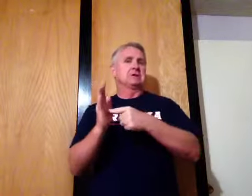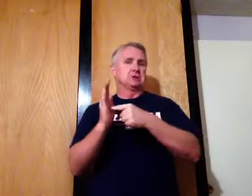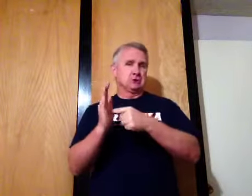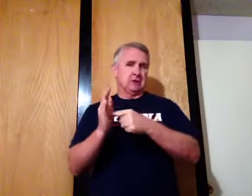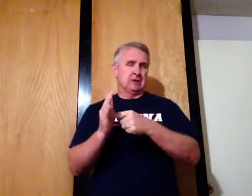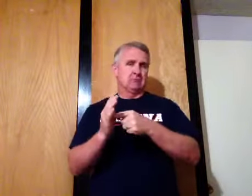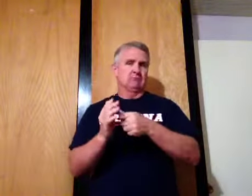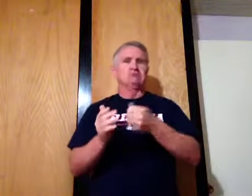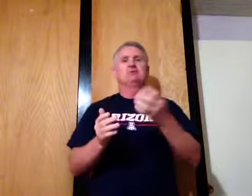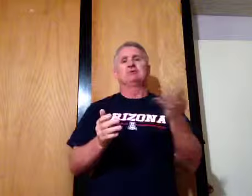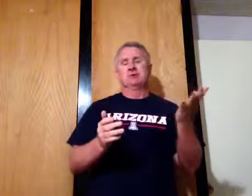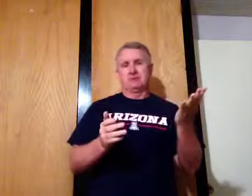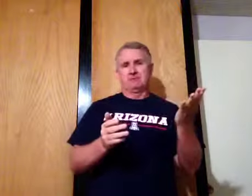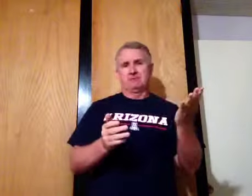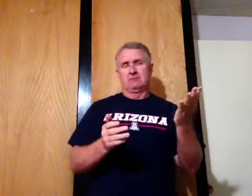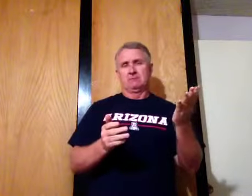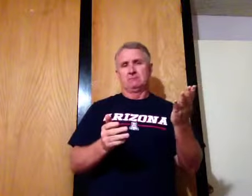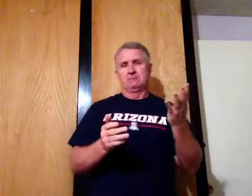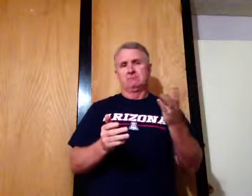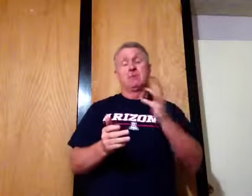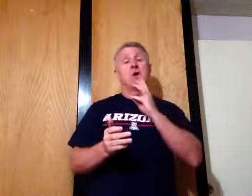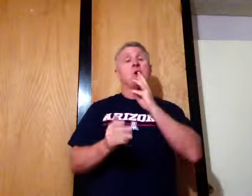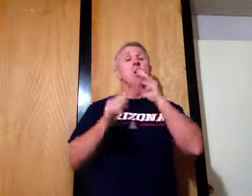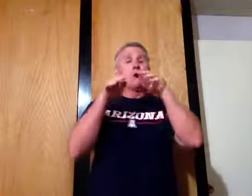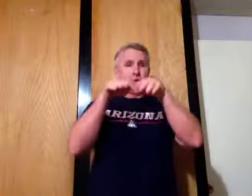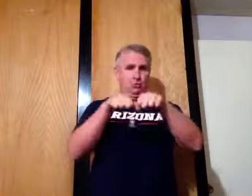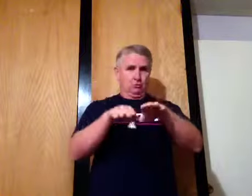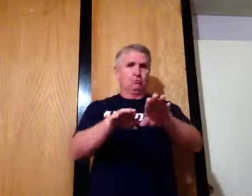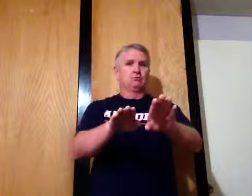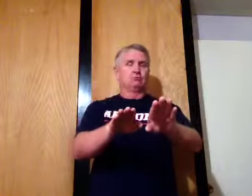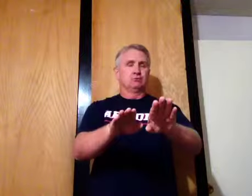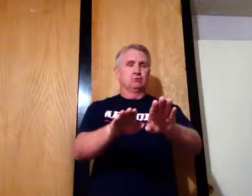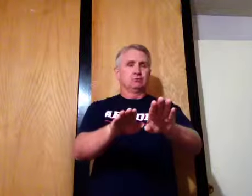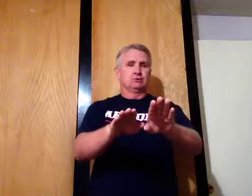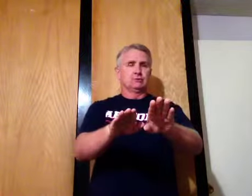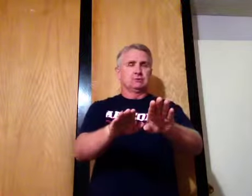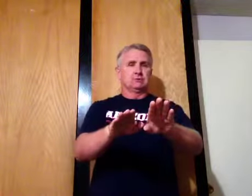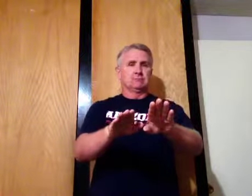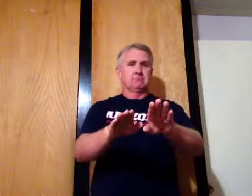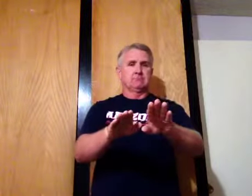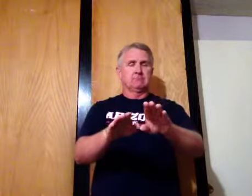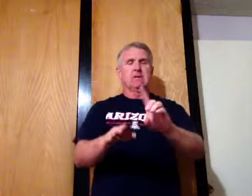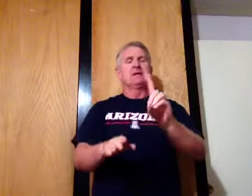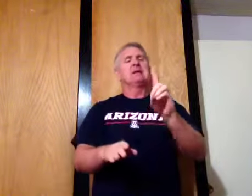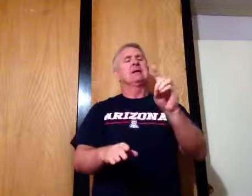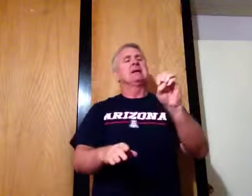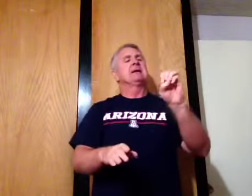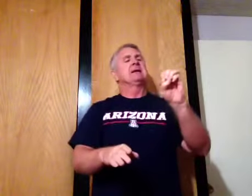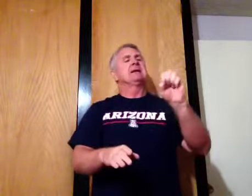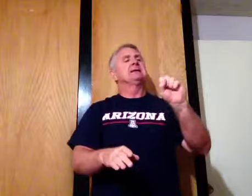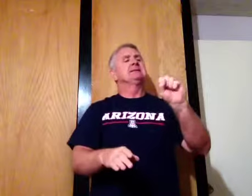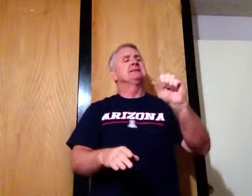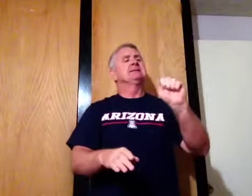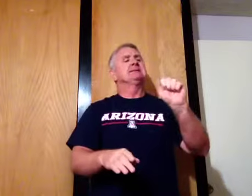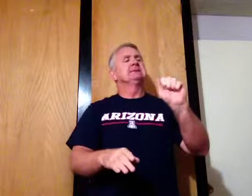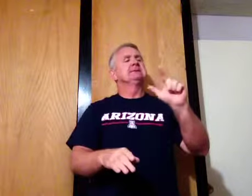oceans and we looked at principles of desalination, what was one principle that we used in desalination as